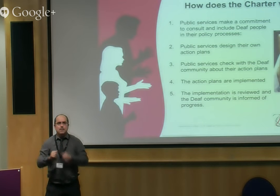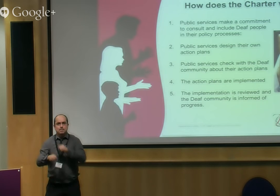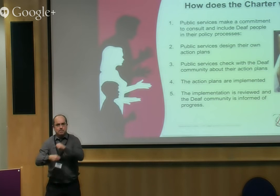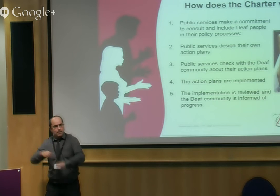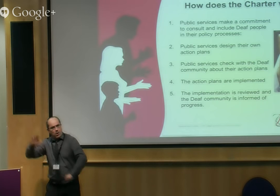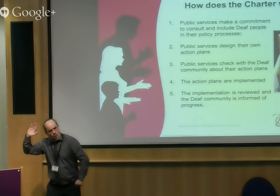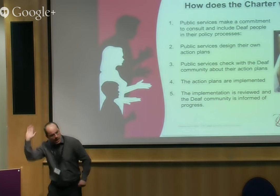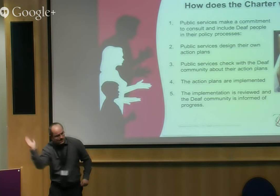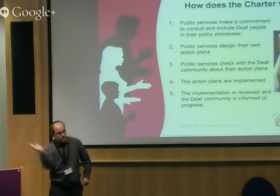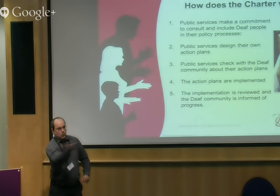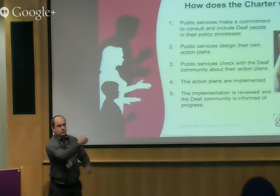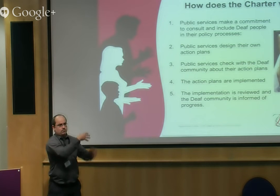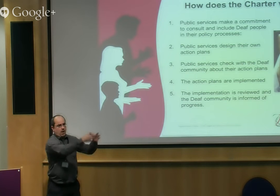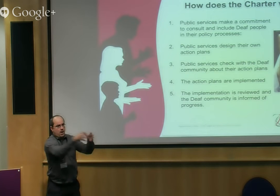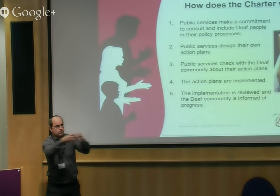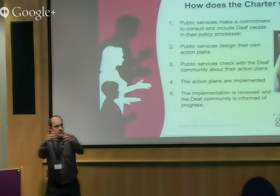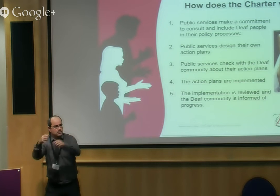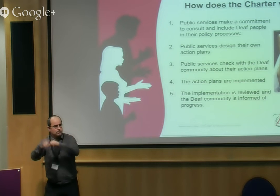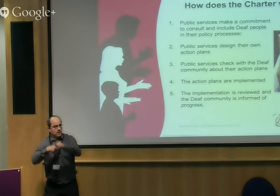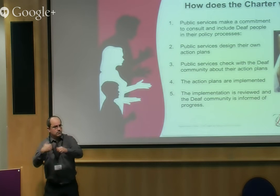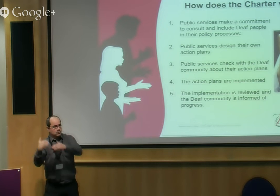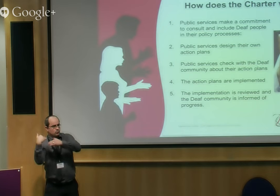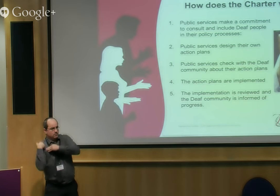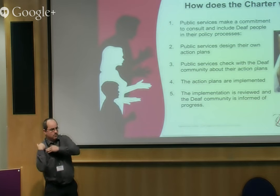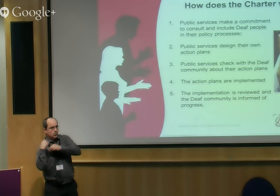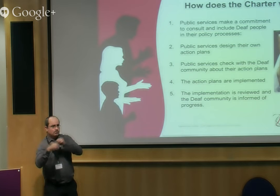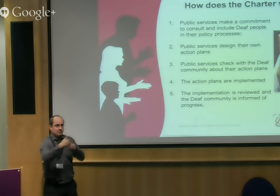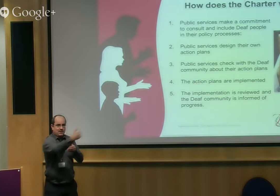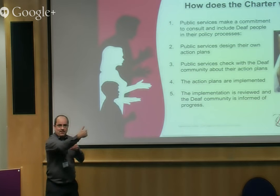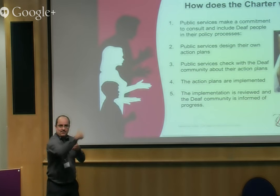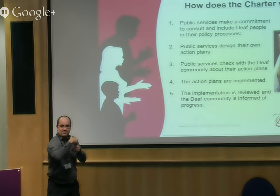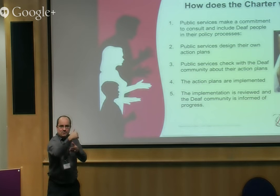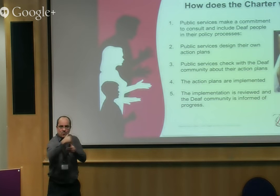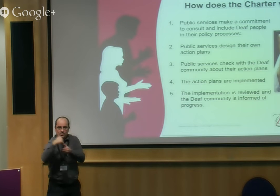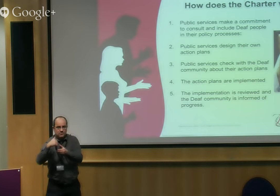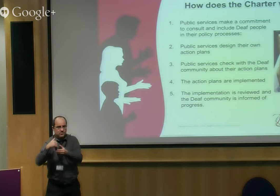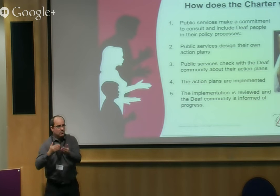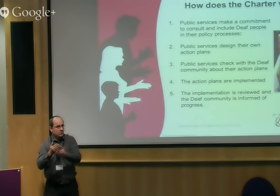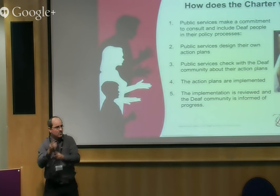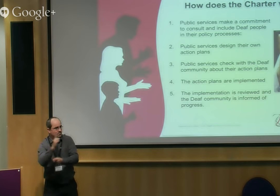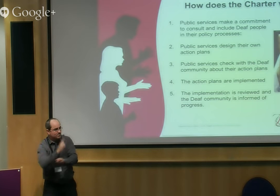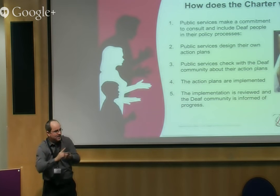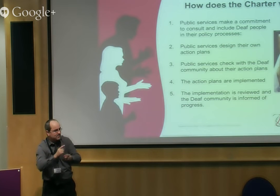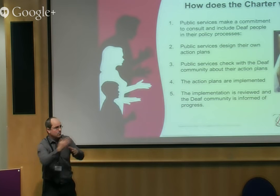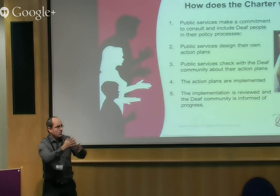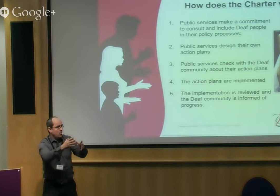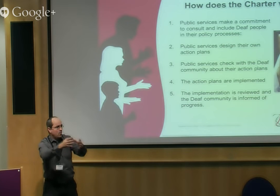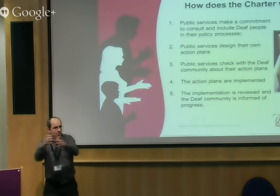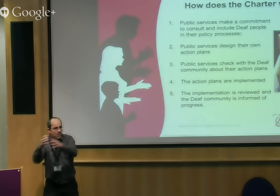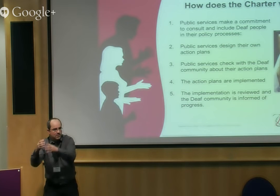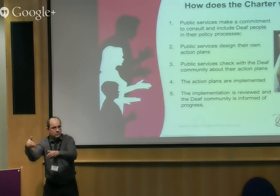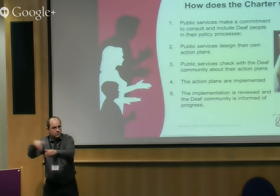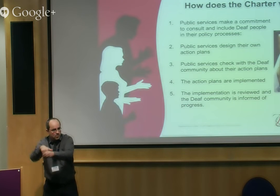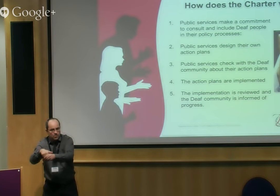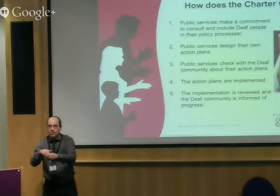Because really, we need to make sure that all of the departments become responsible for what they do, how